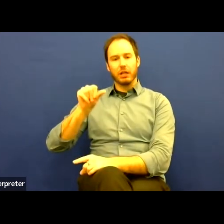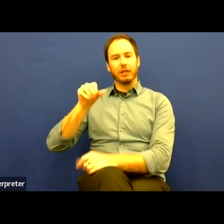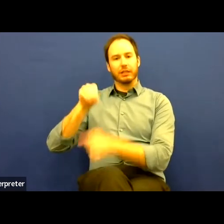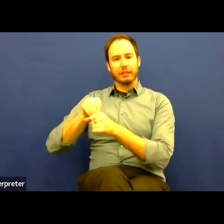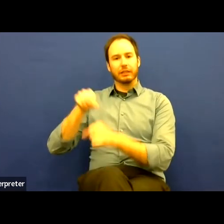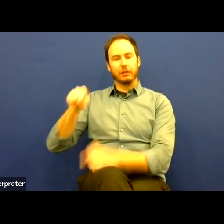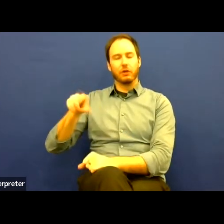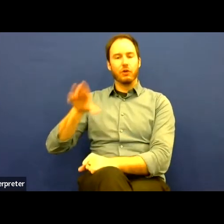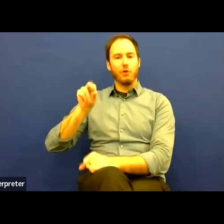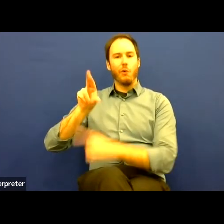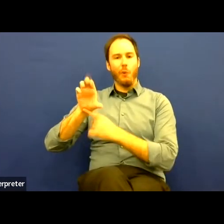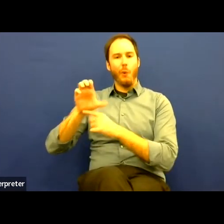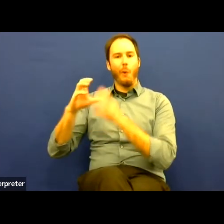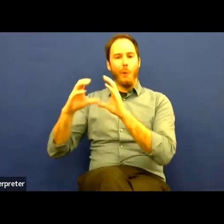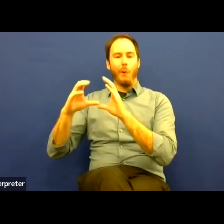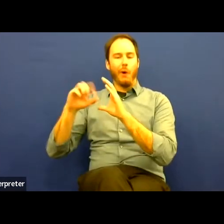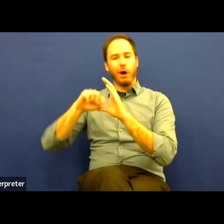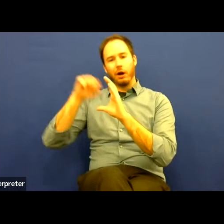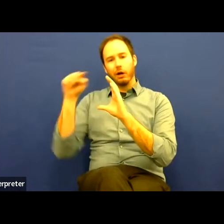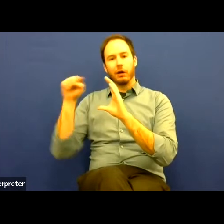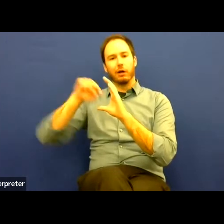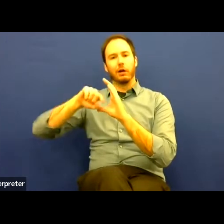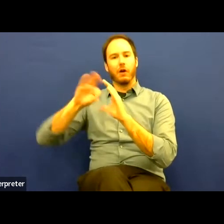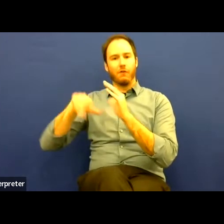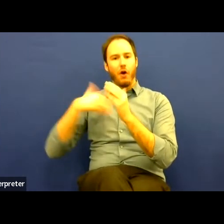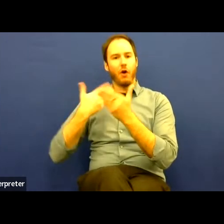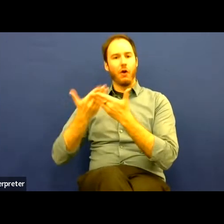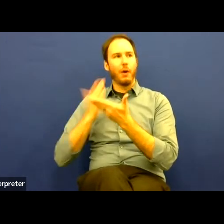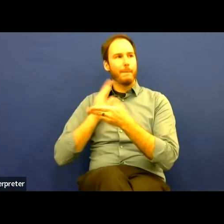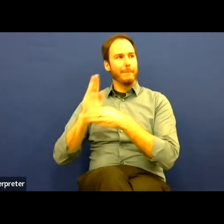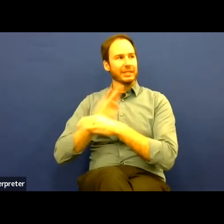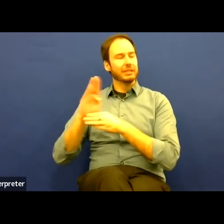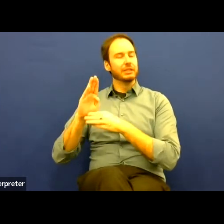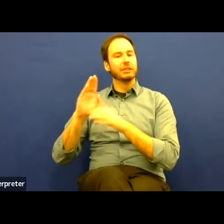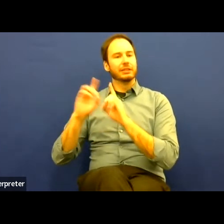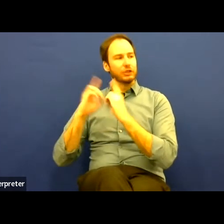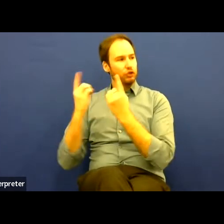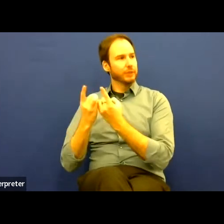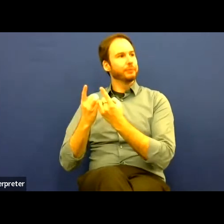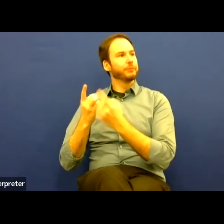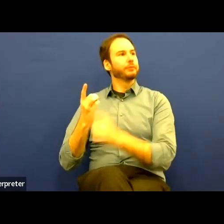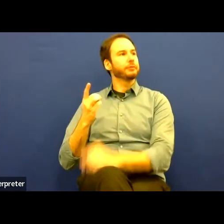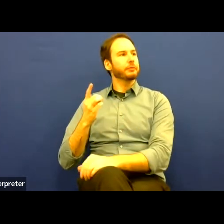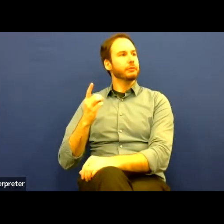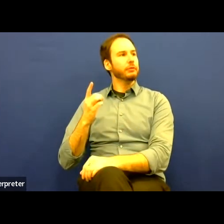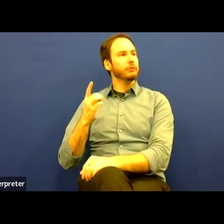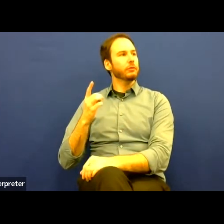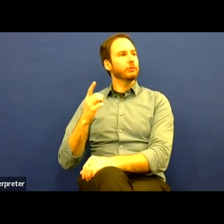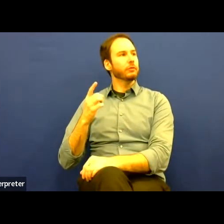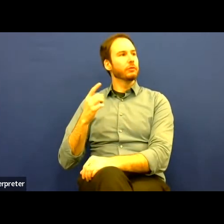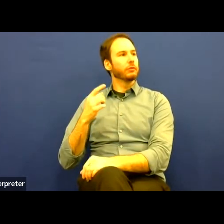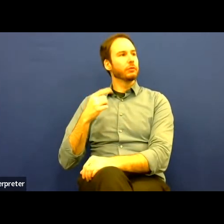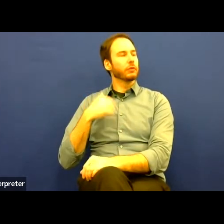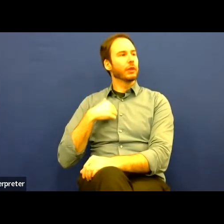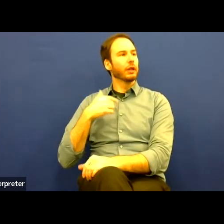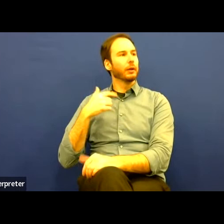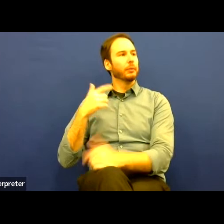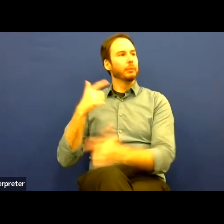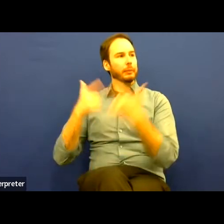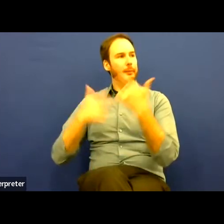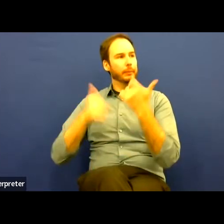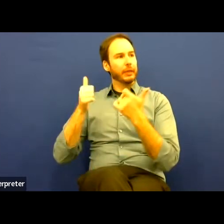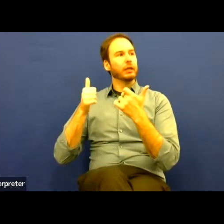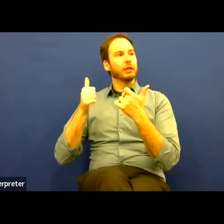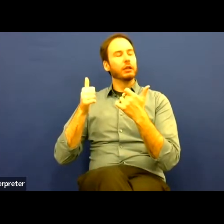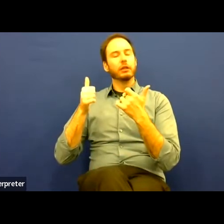the core of our business district. One of the main motivations, we believe,